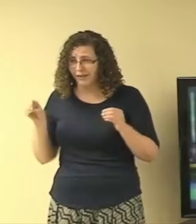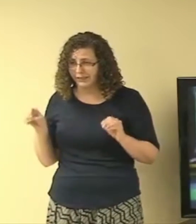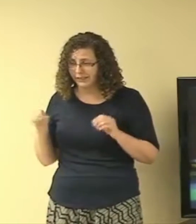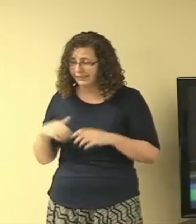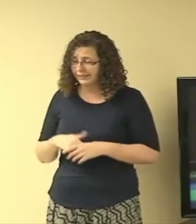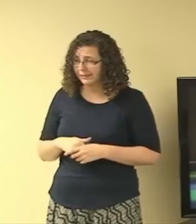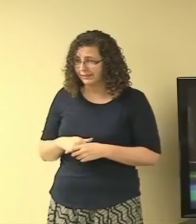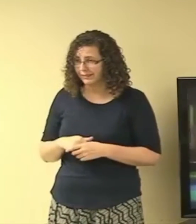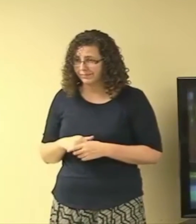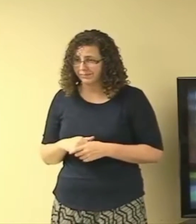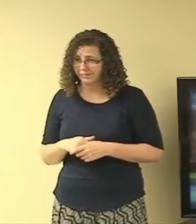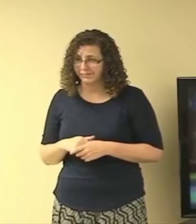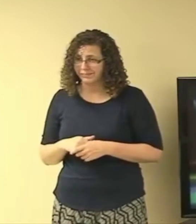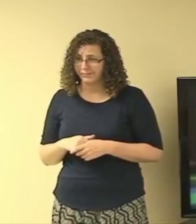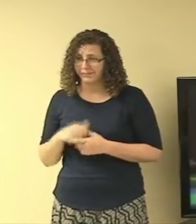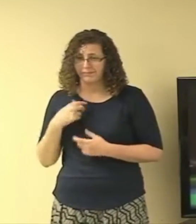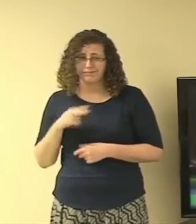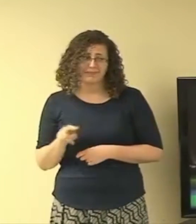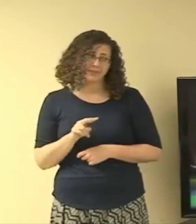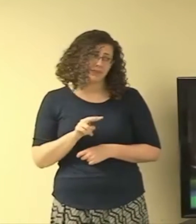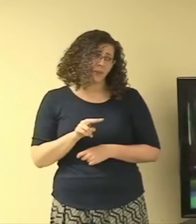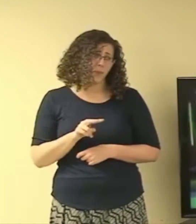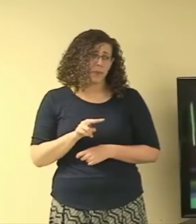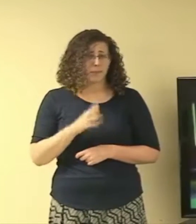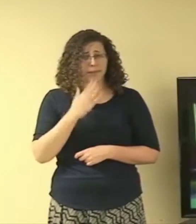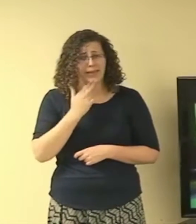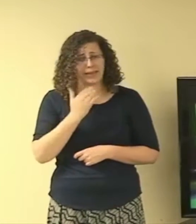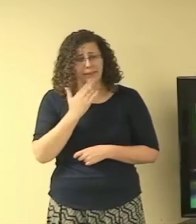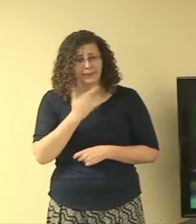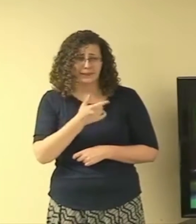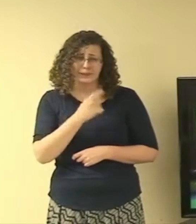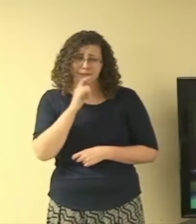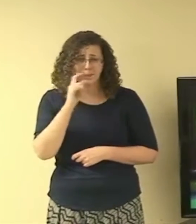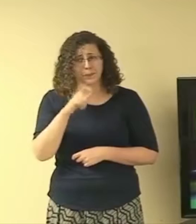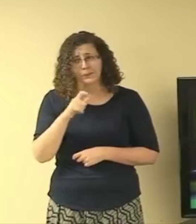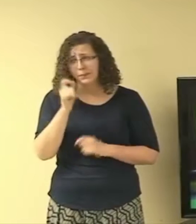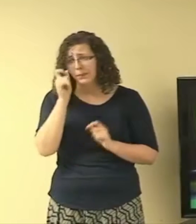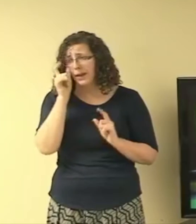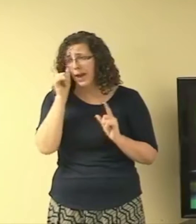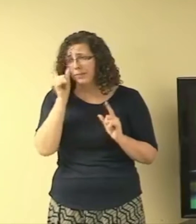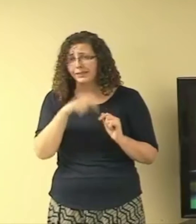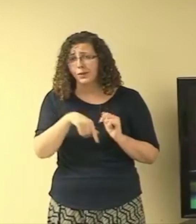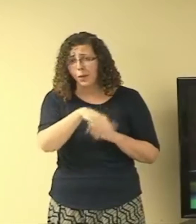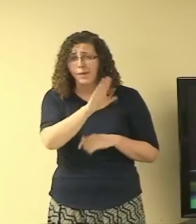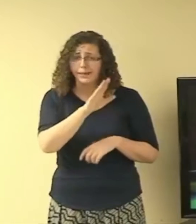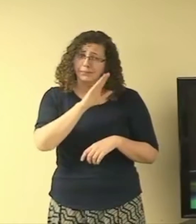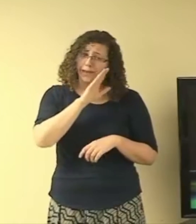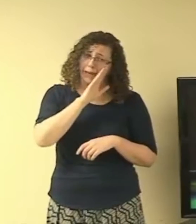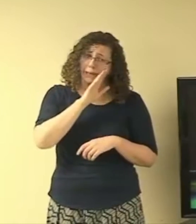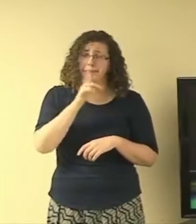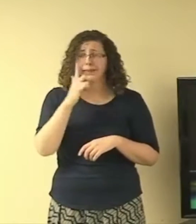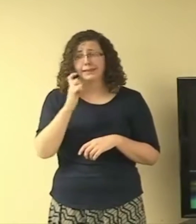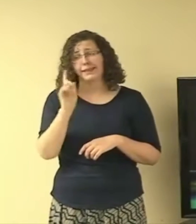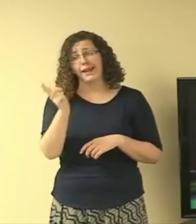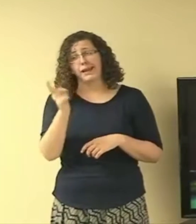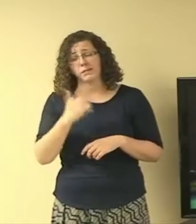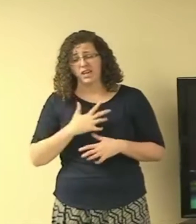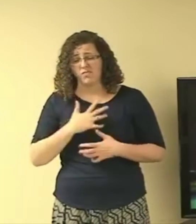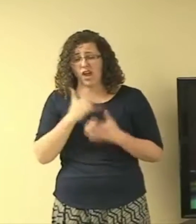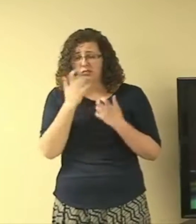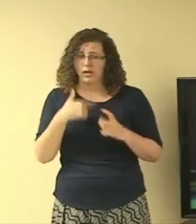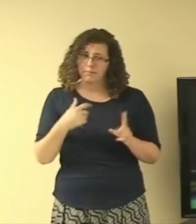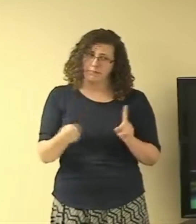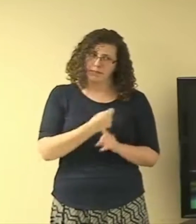this. And I'm like, oh, baby, you don't need to get up. You need to go back to bed because you're going to be grouchy and get a beating later. You don't want to do